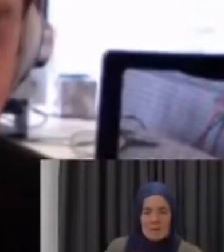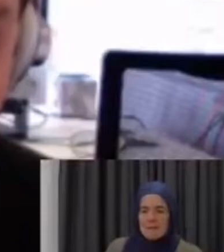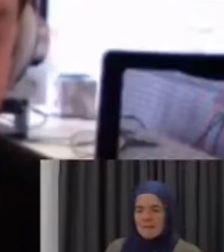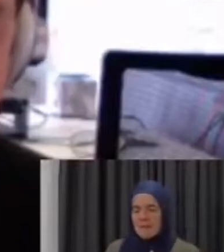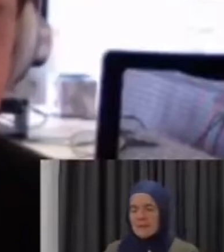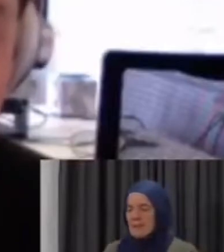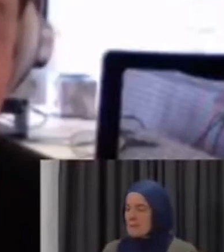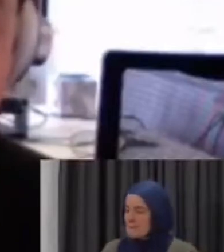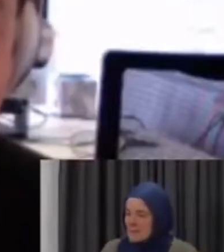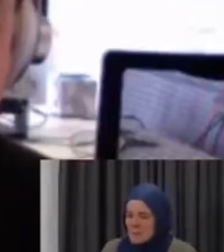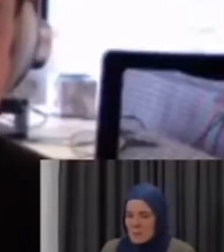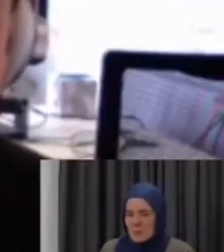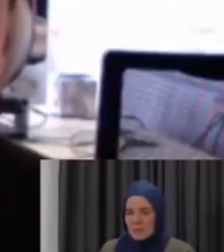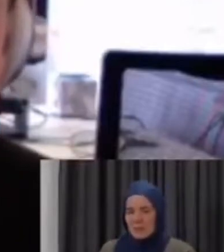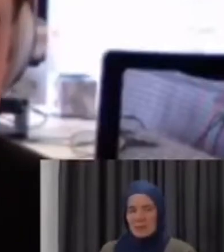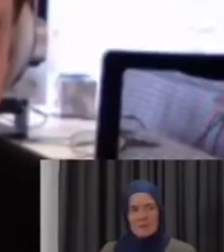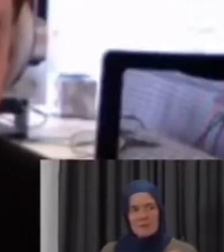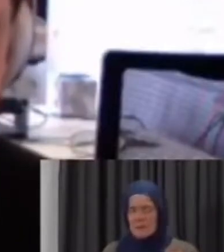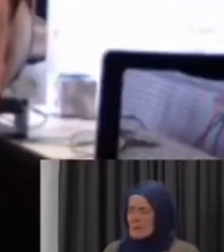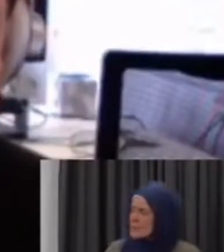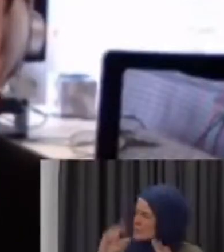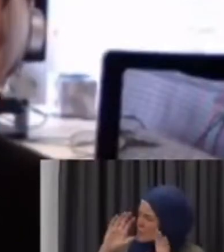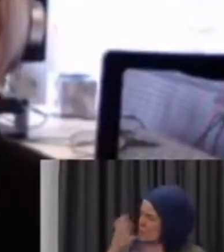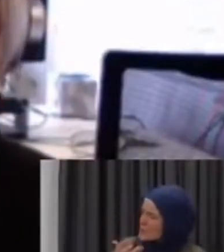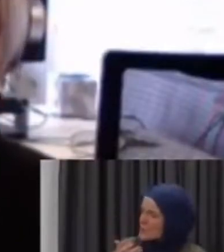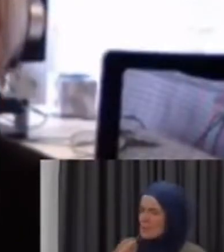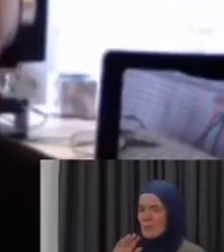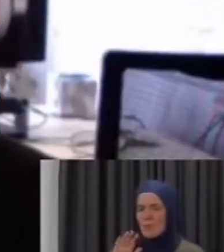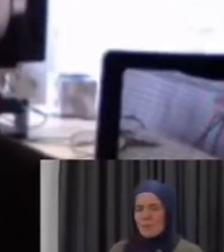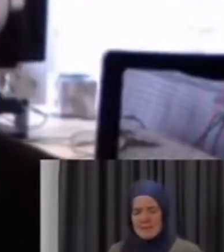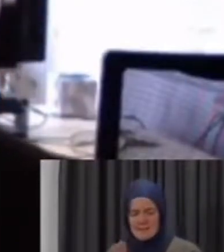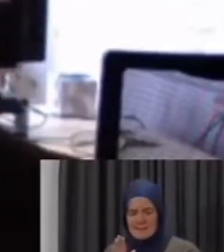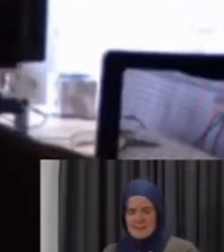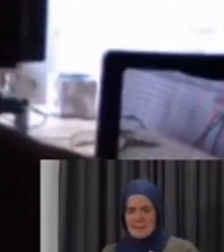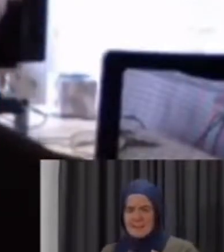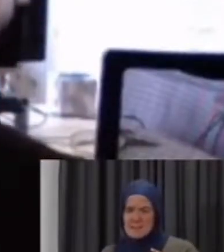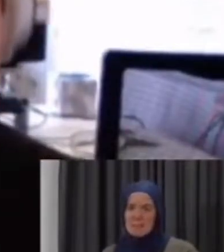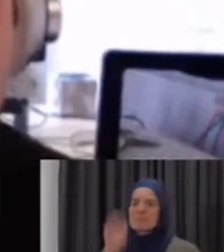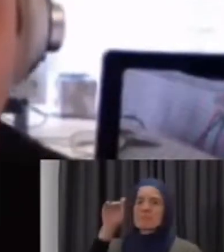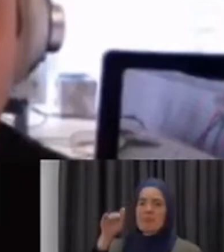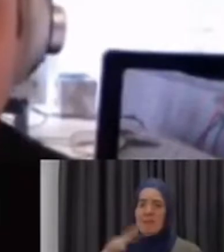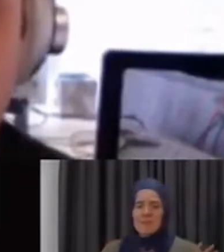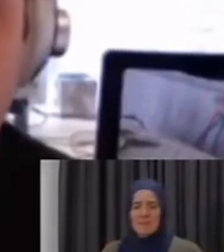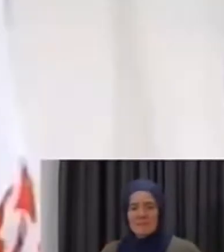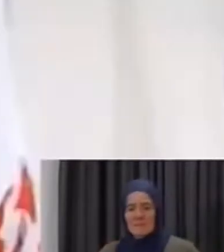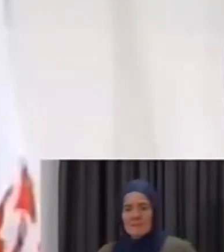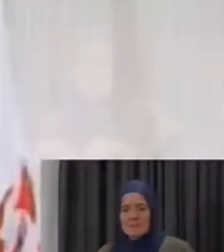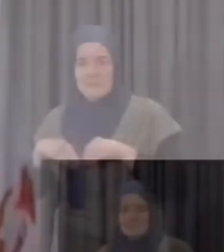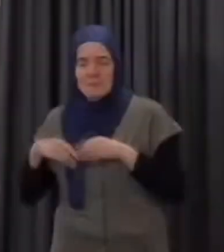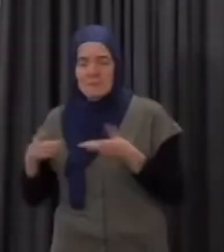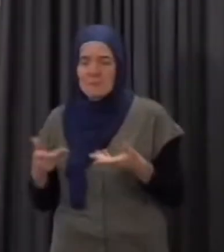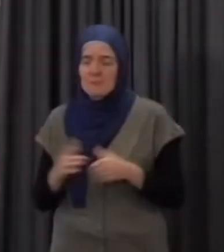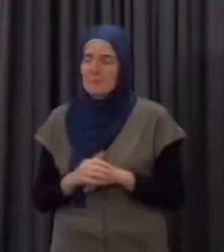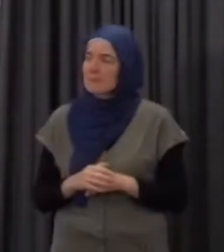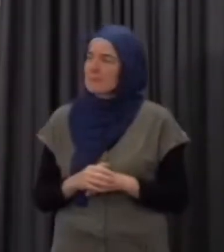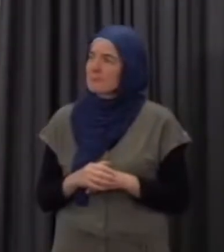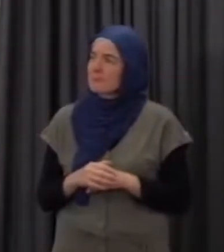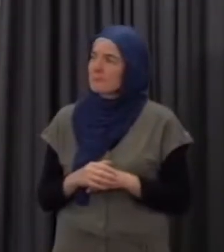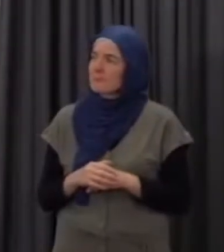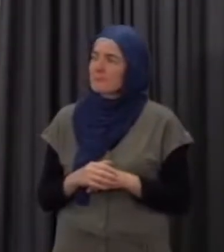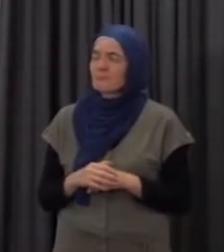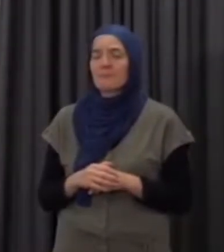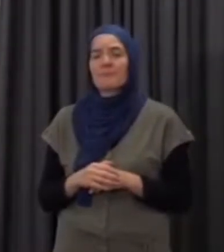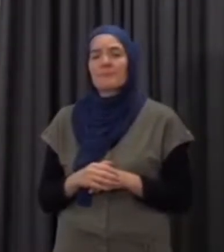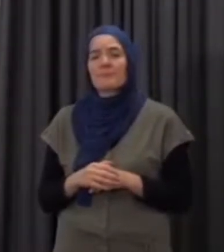a potential second wave of infections and how likely that is. So I think, first of all, as I've shared in these